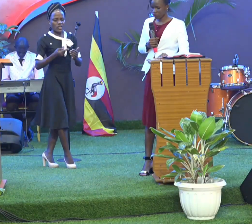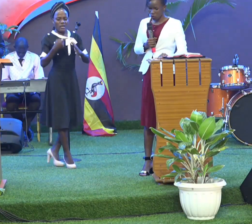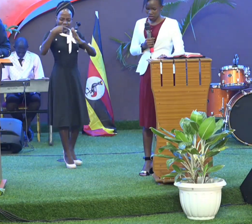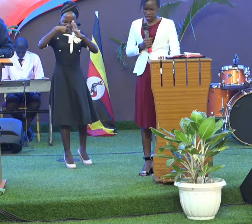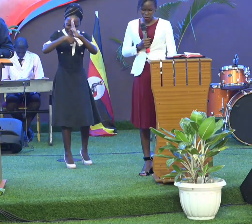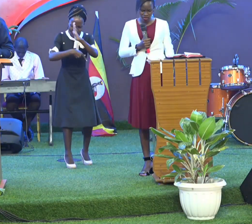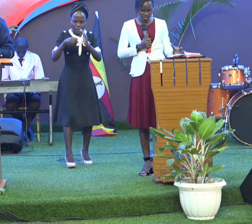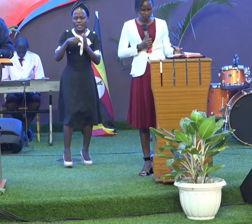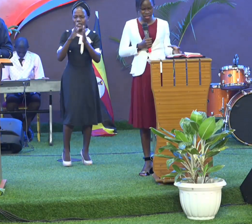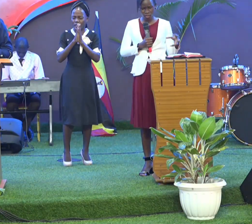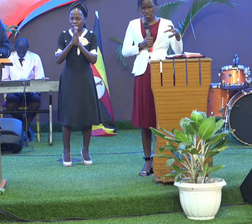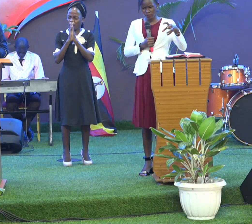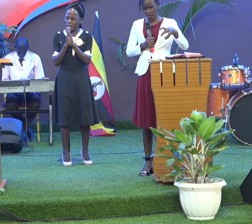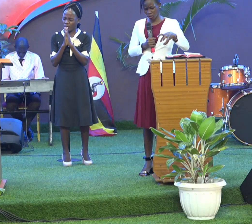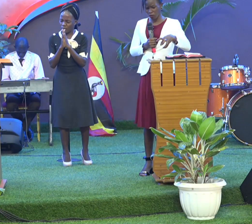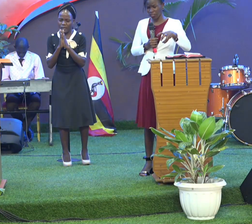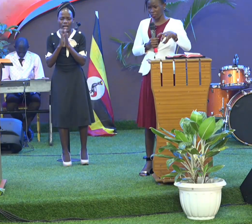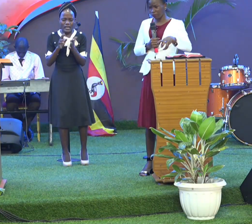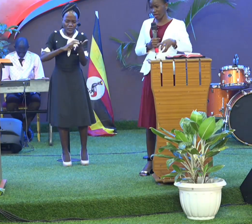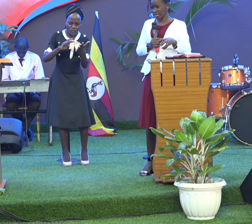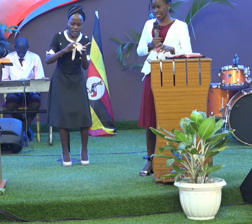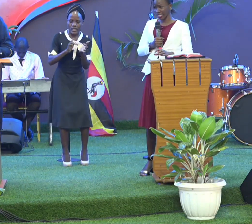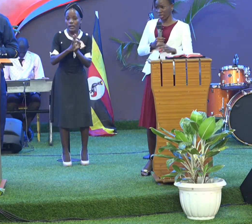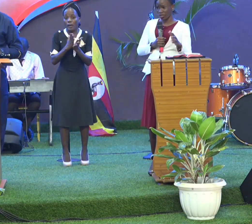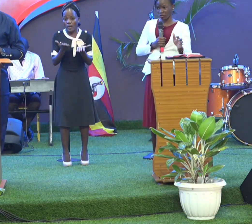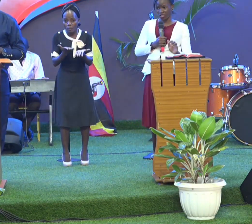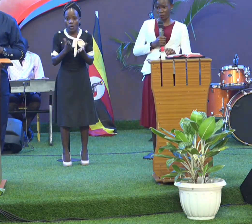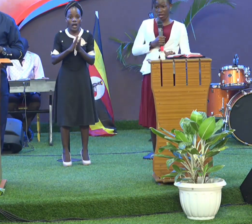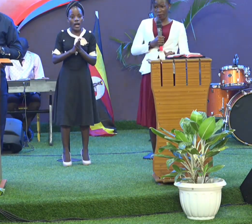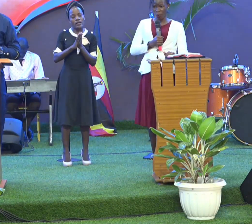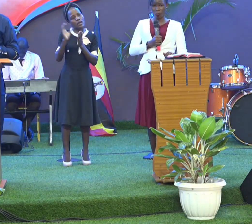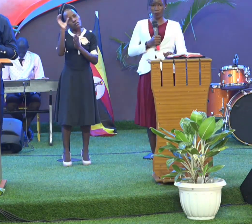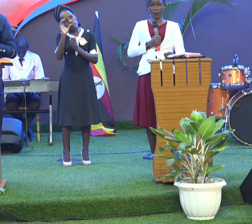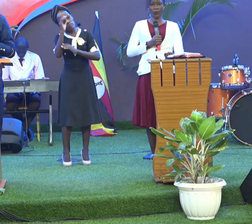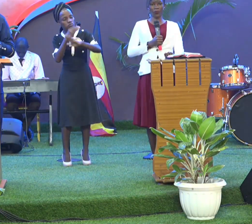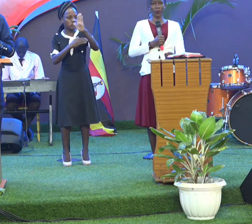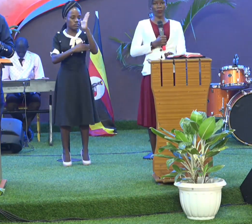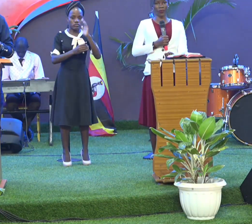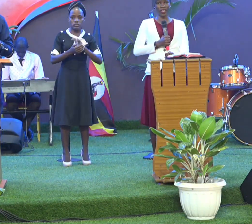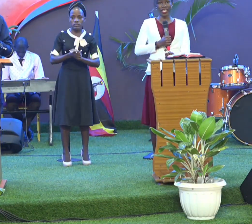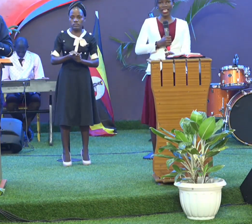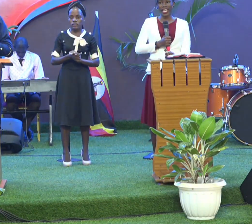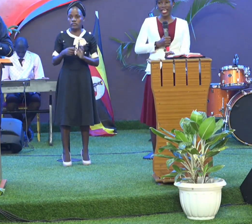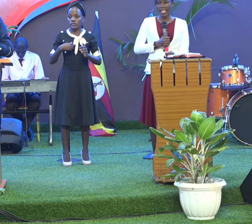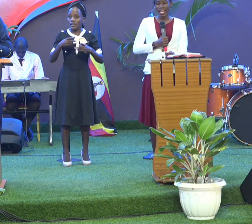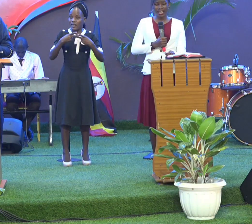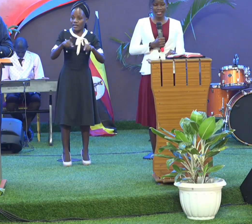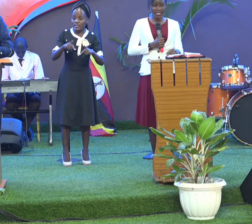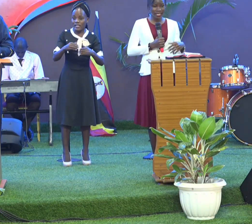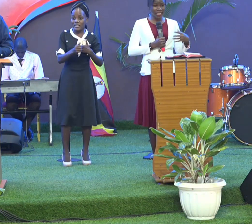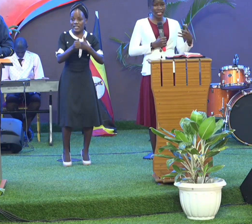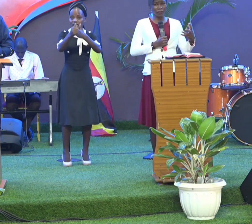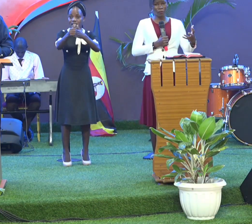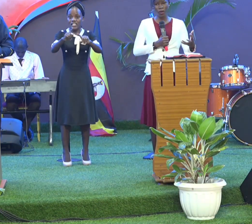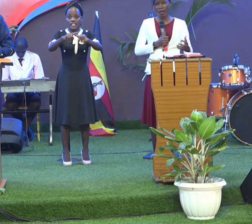1986. When I got saved, I soaked myself in deep prayers and seeking the Lord and reading the Bible. And I